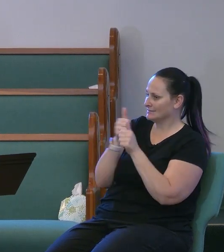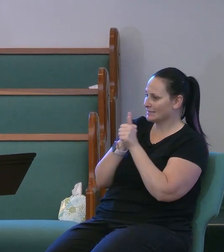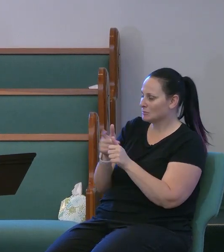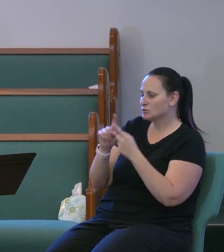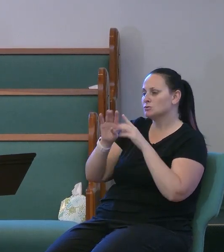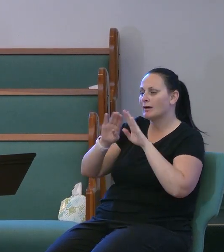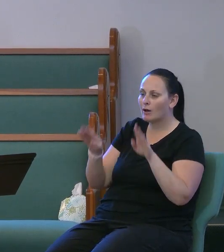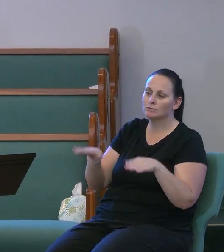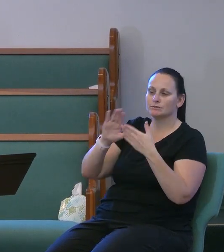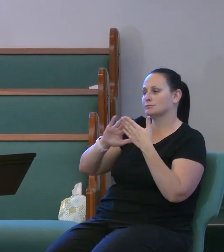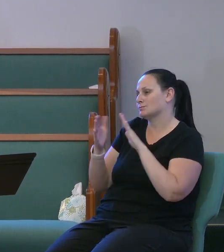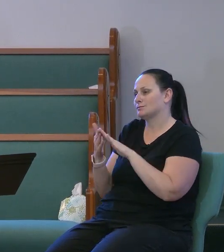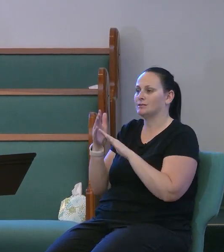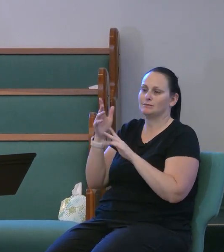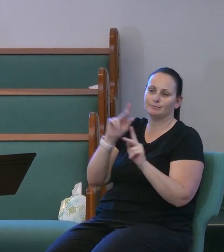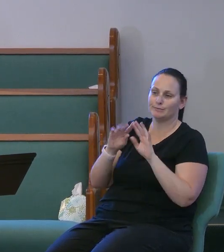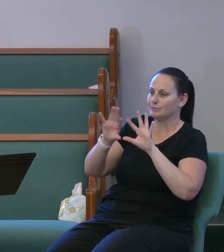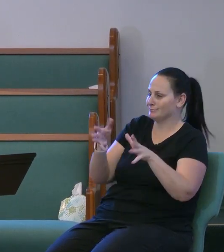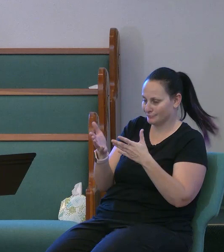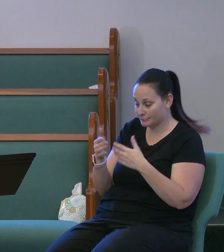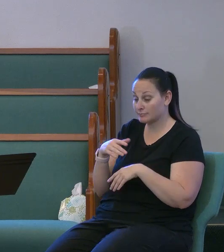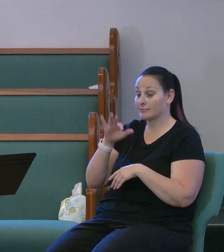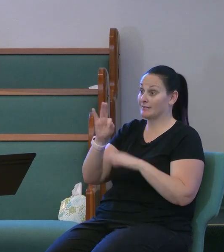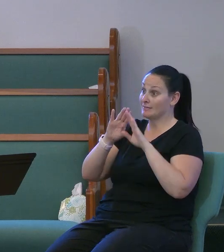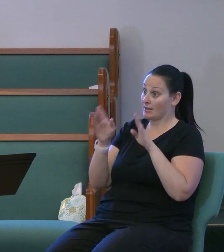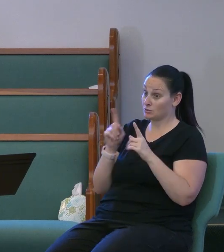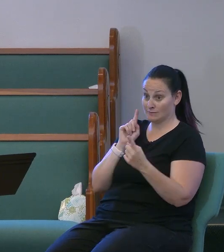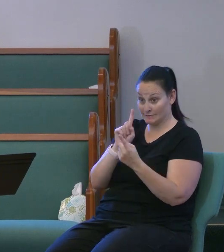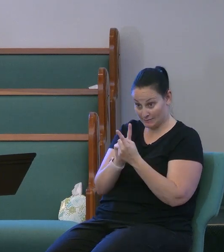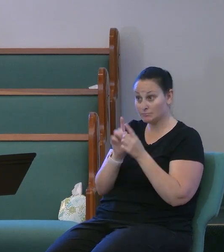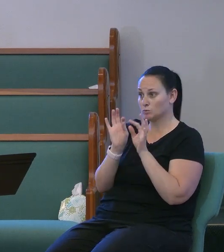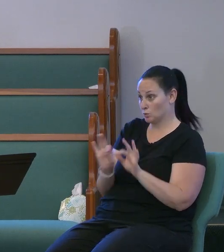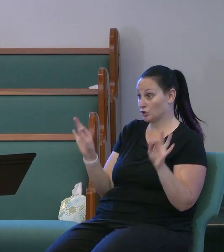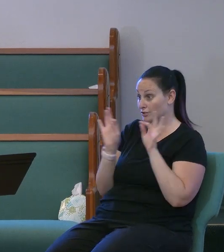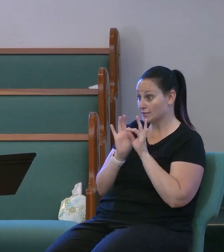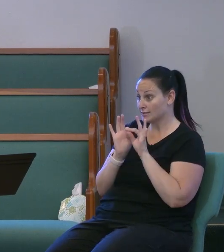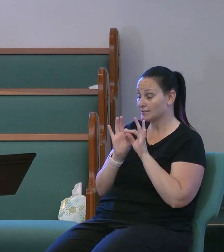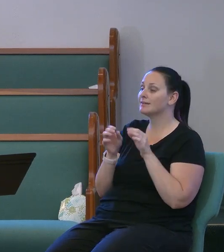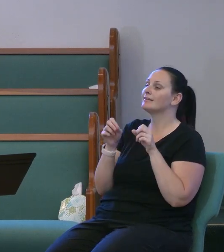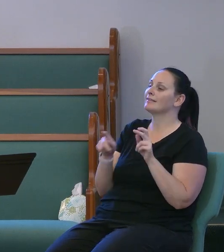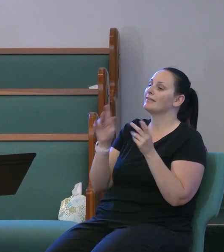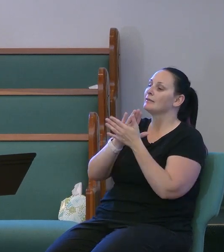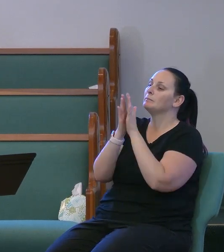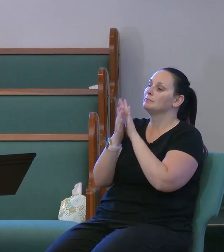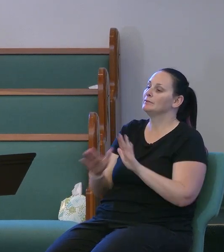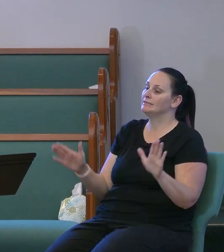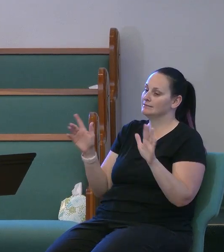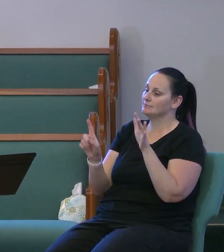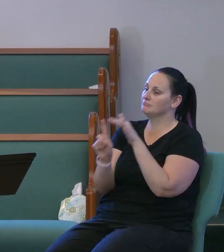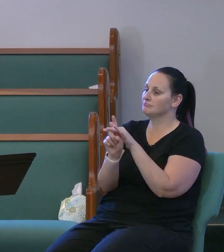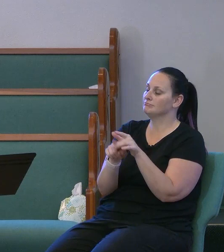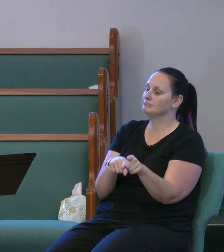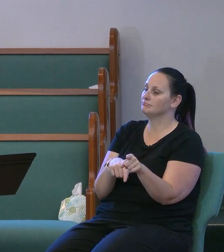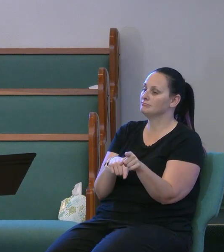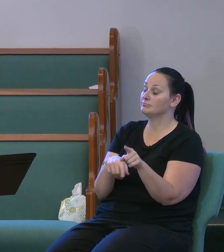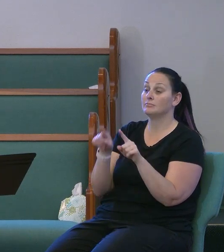or communities or folks, if the house you visit is worthy, let the peace come upon that house. But